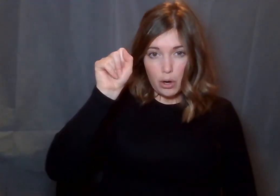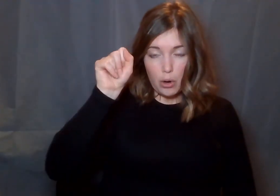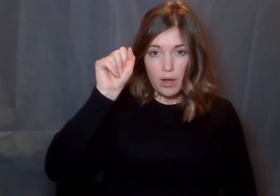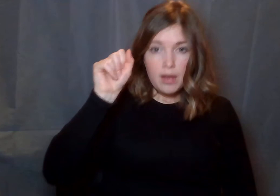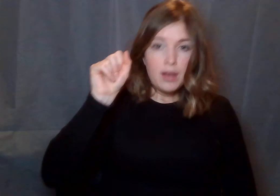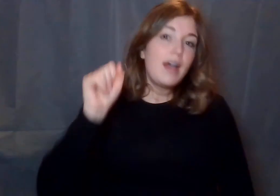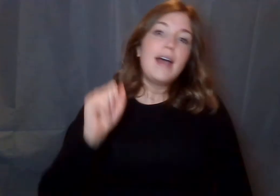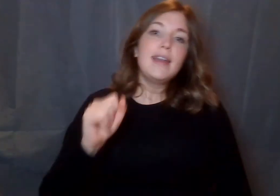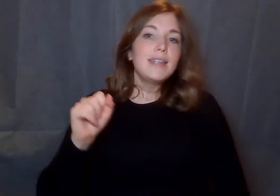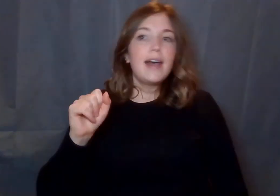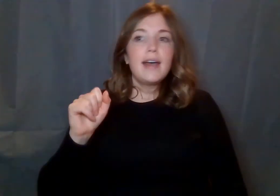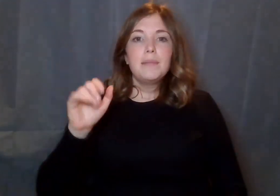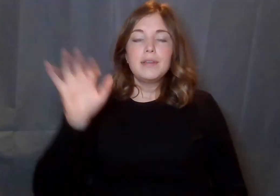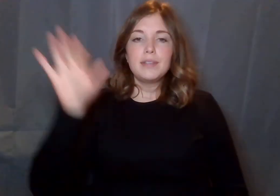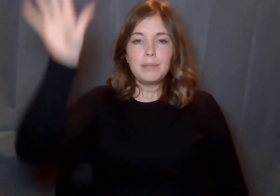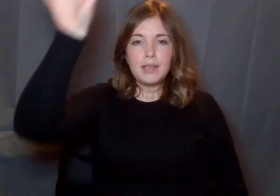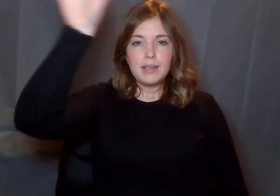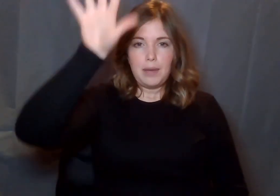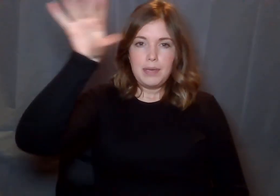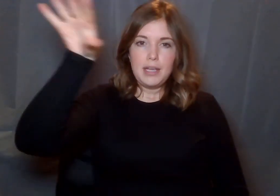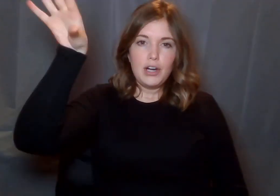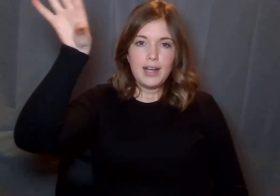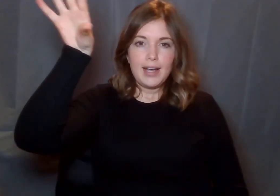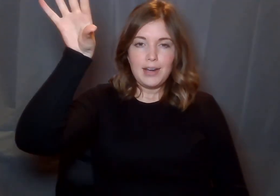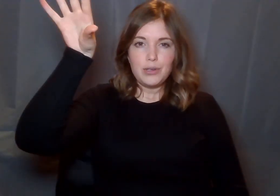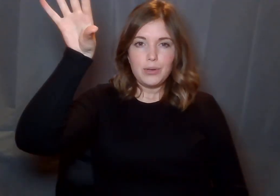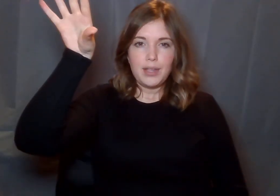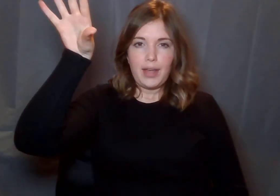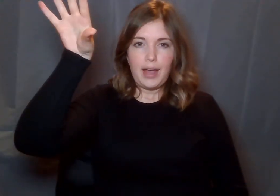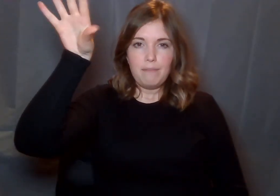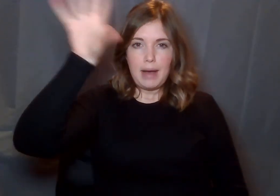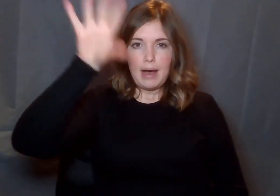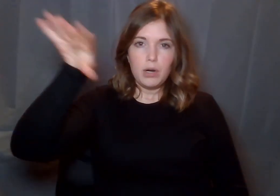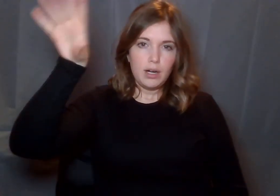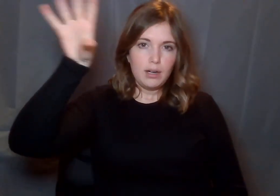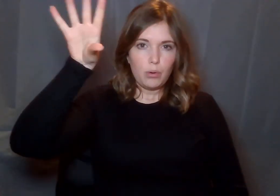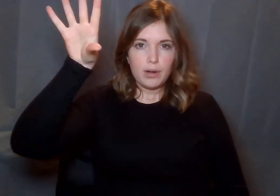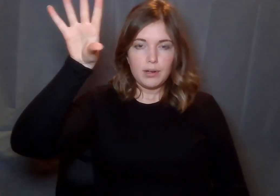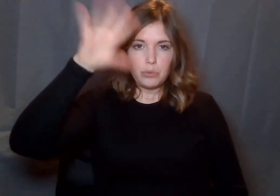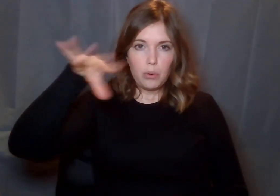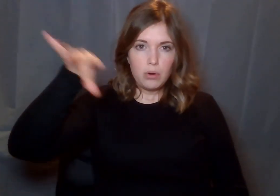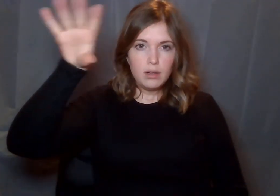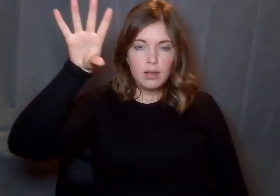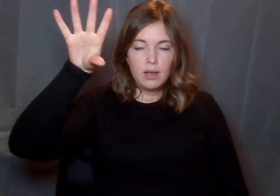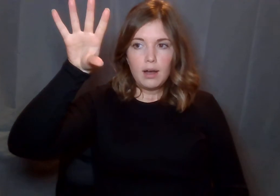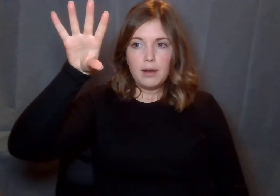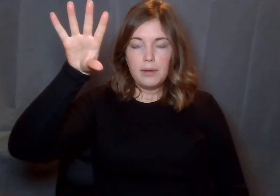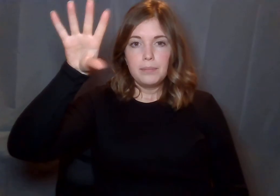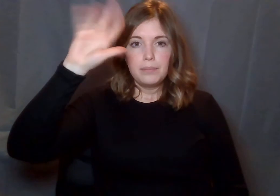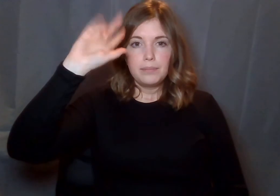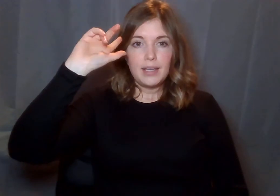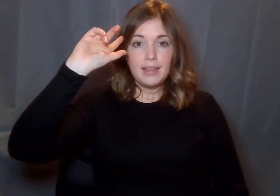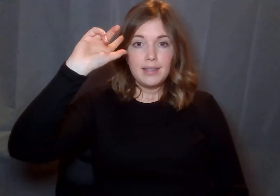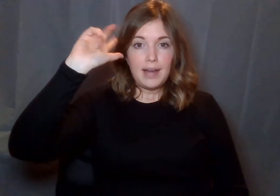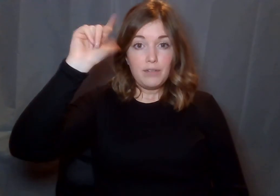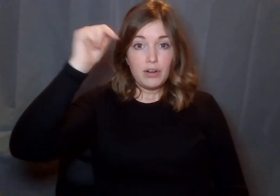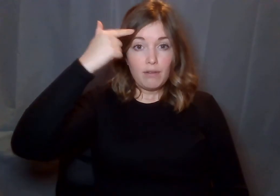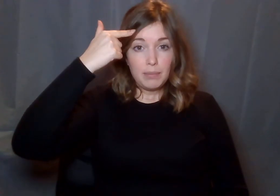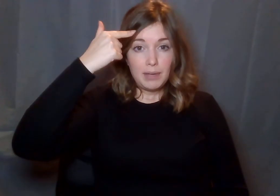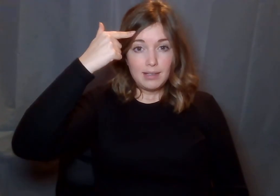So anytime something is up here, it kind of shows that they have power or control. And the sign for government is